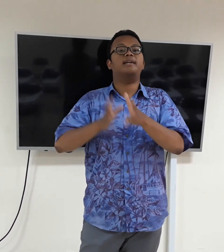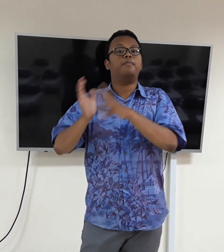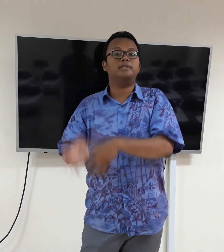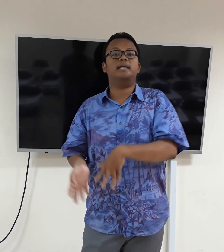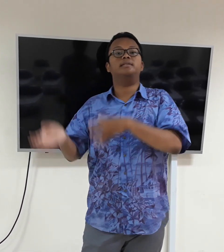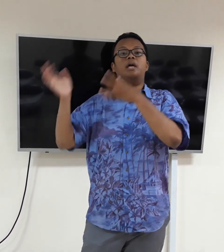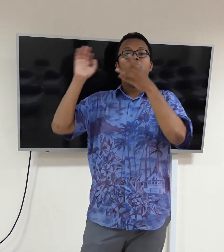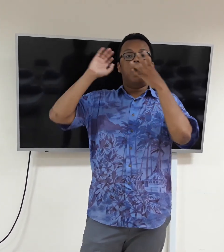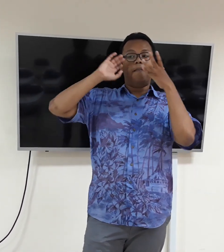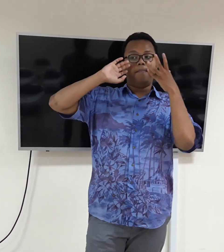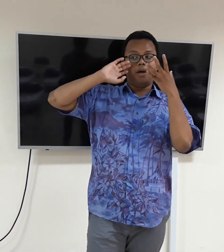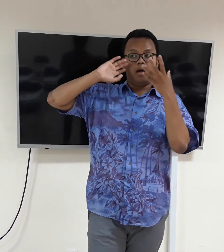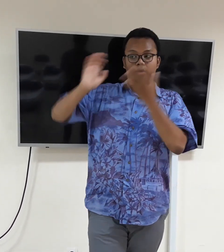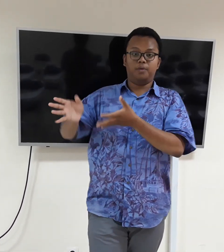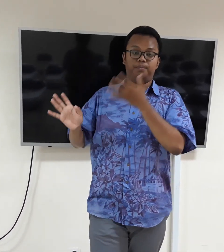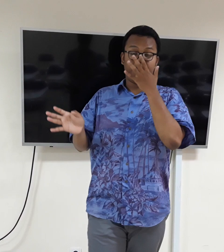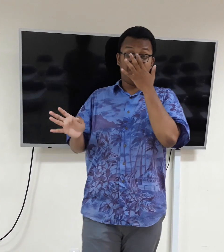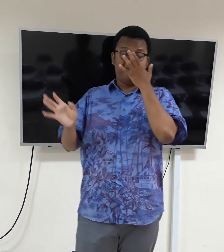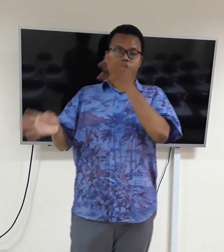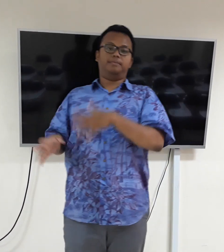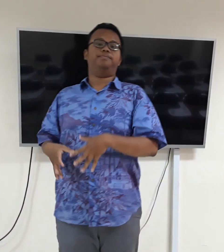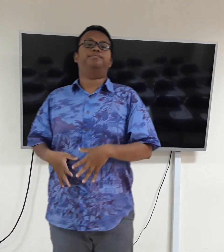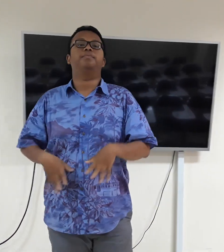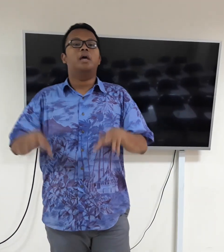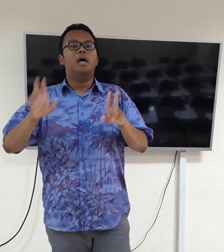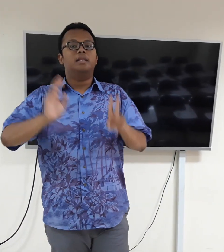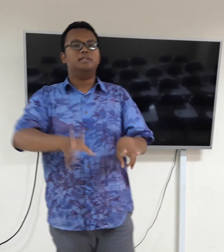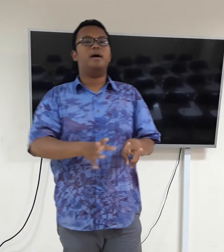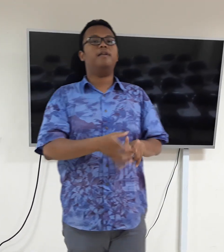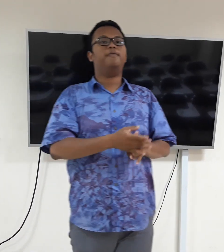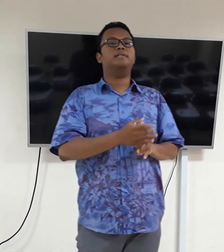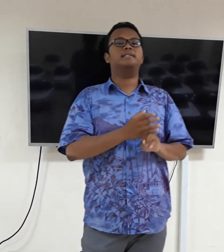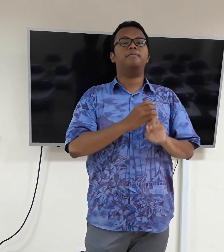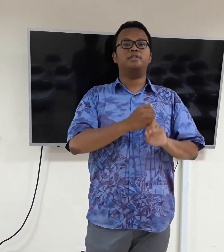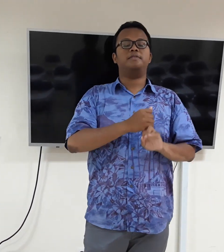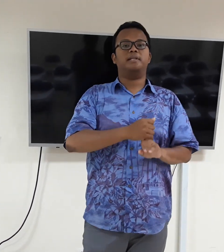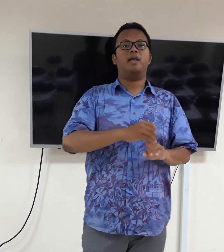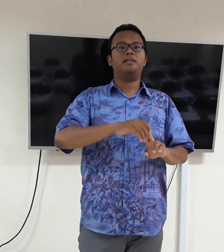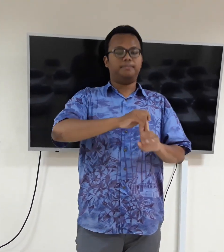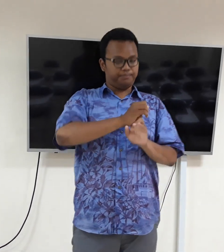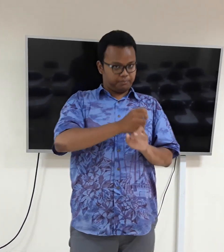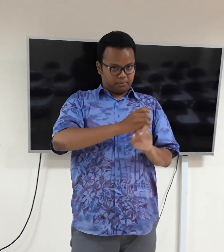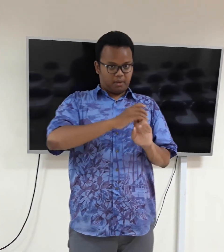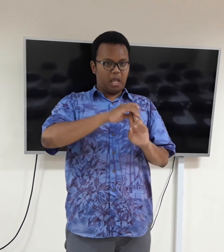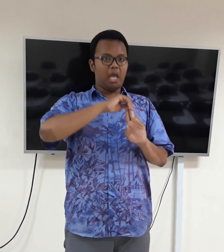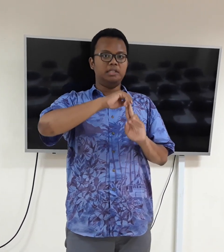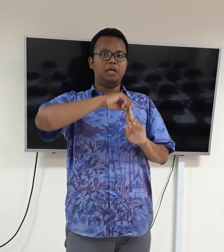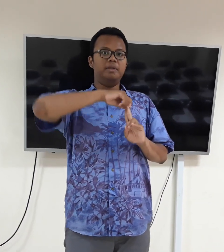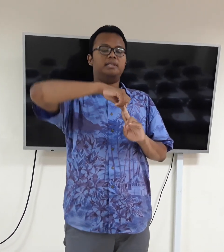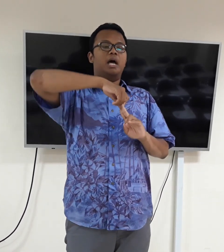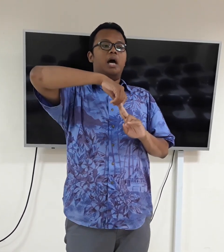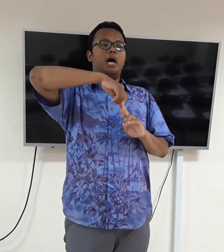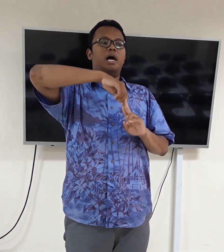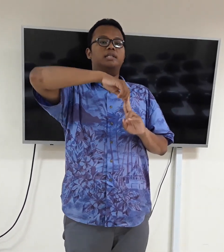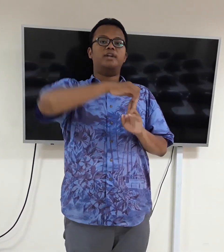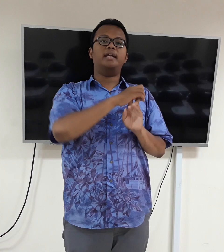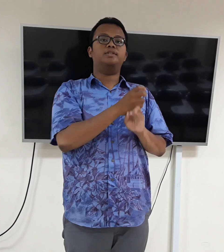and post-test group method. This one of pre-test and post-test method is always try